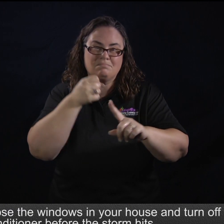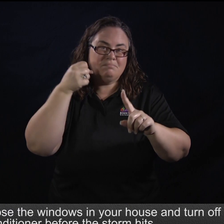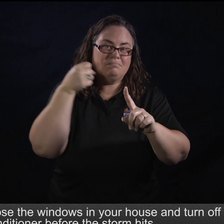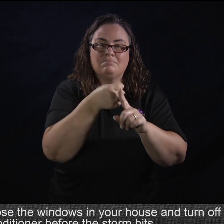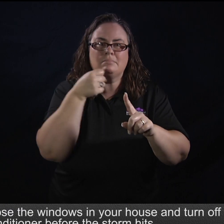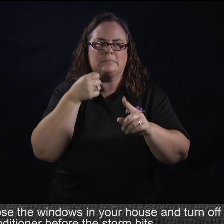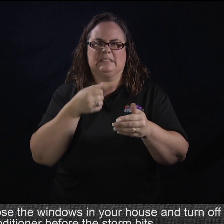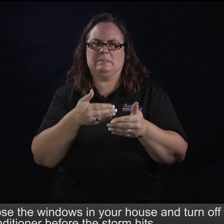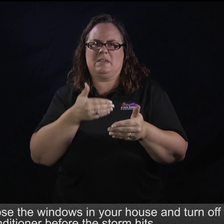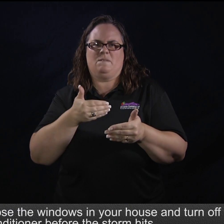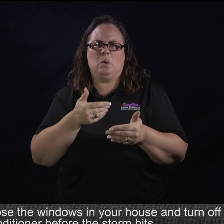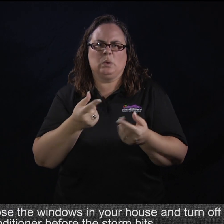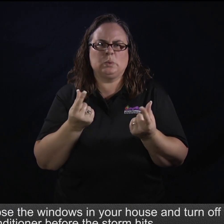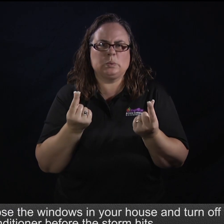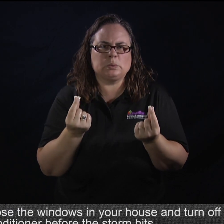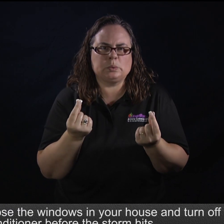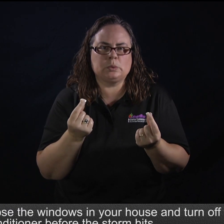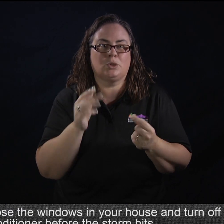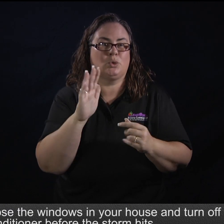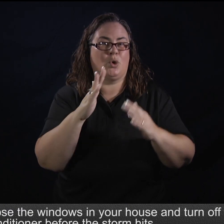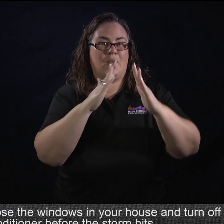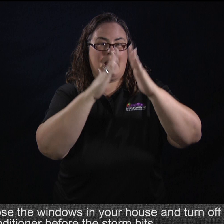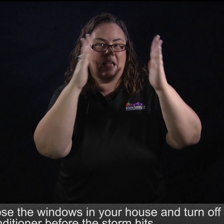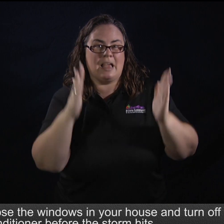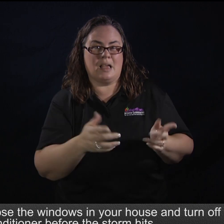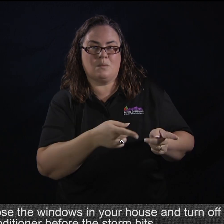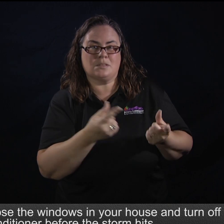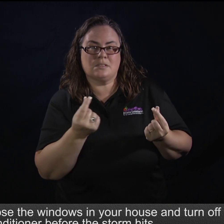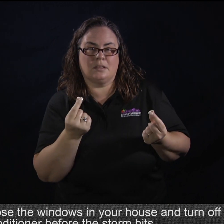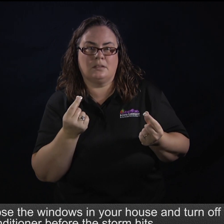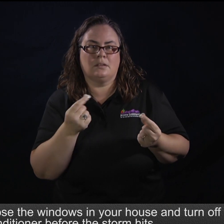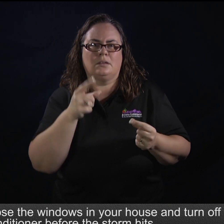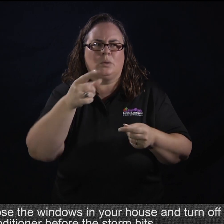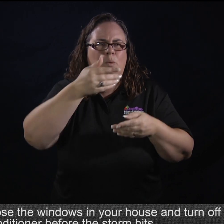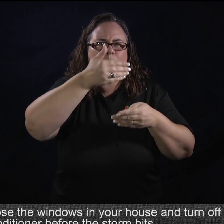Close the windows in your house and turn off the air conditioner before the storm hits.